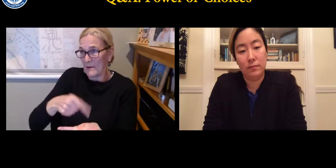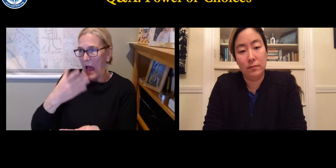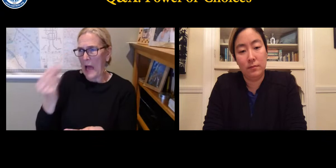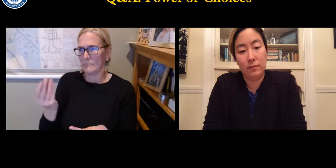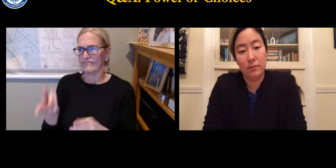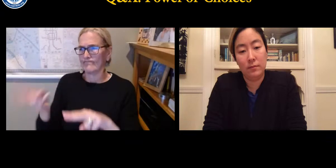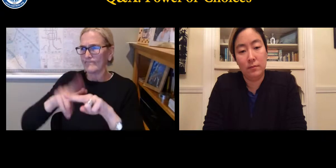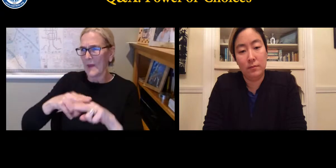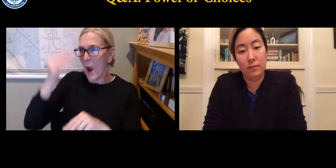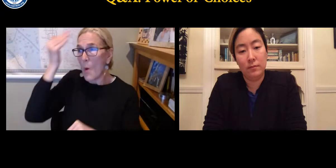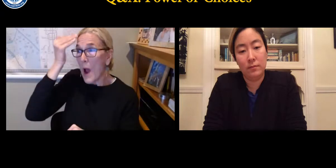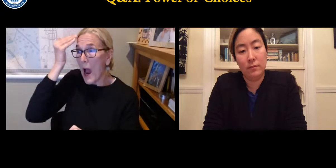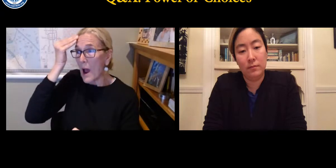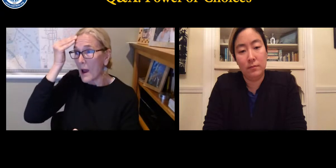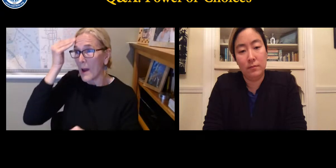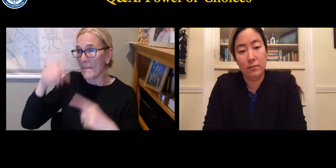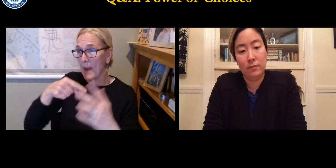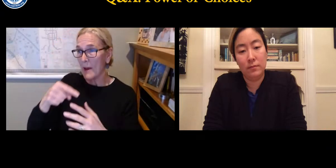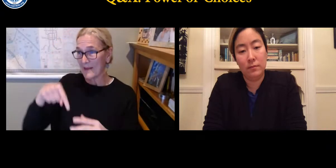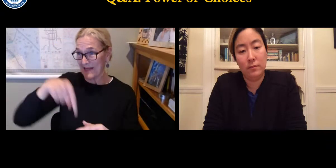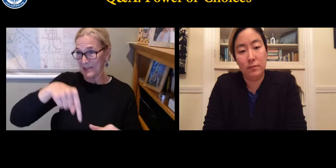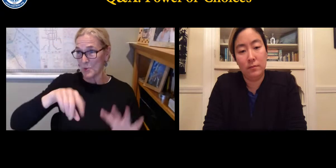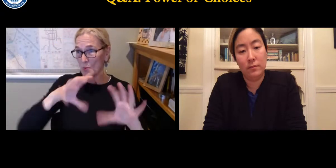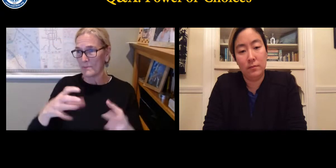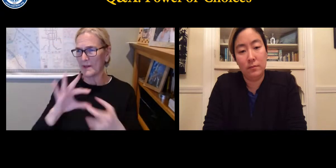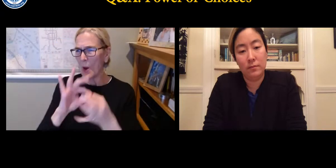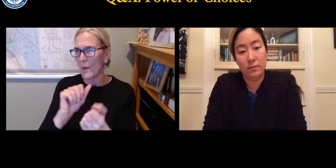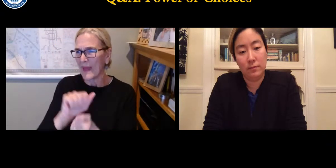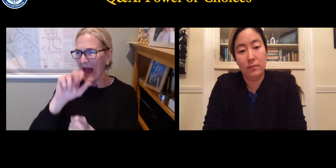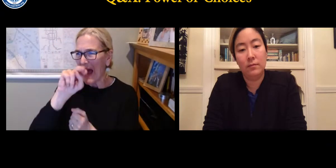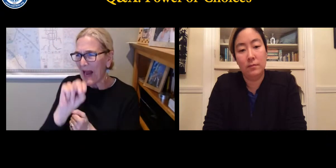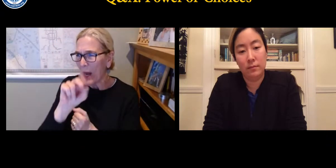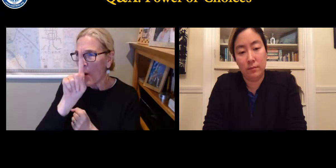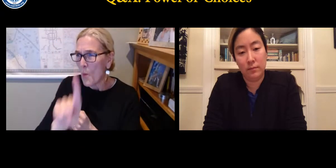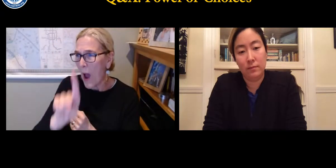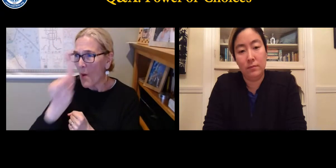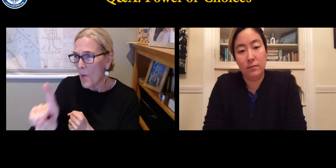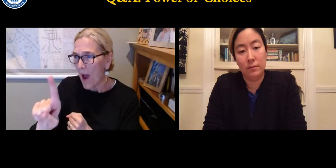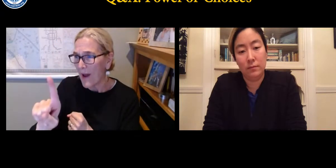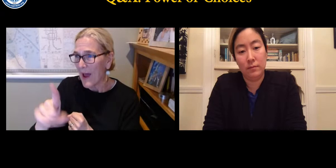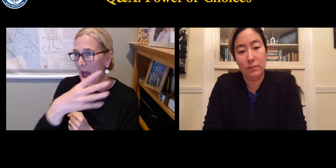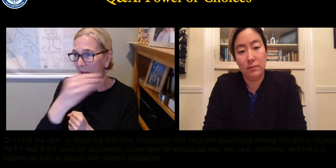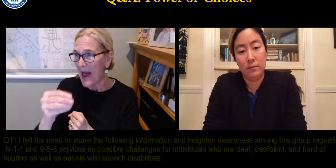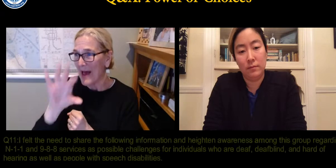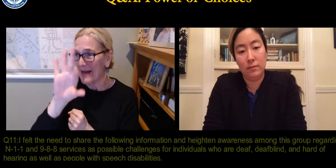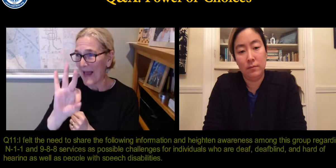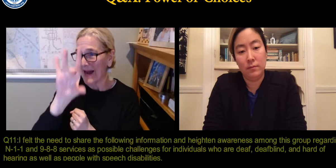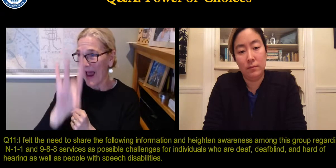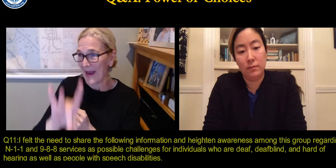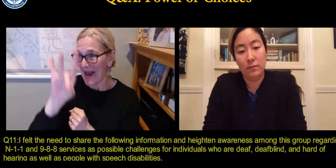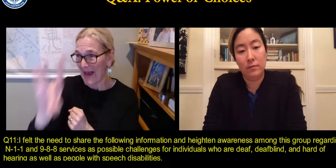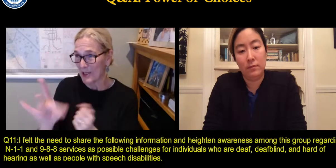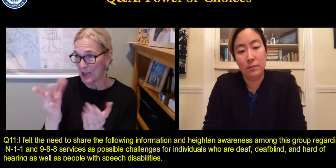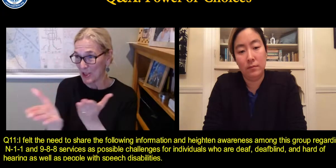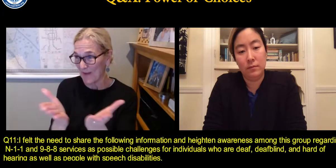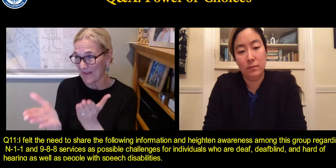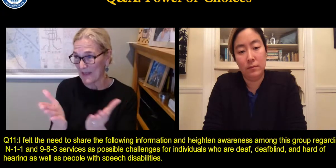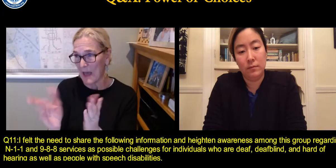felt the need to share the following information and heighten awareness among this group